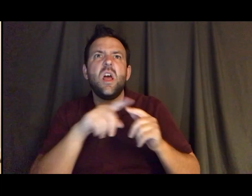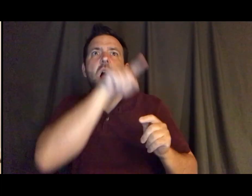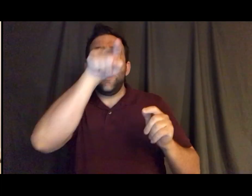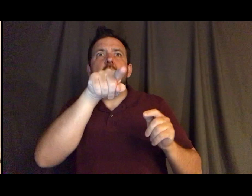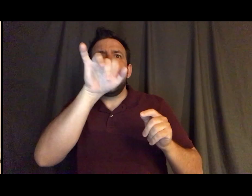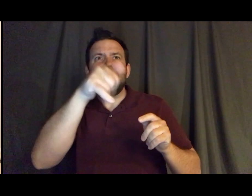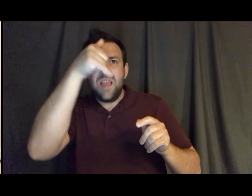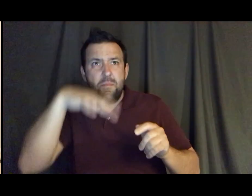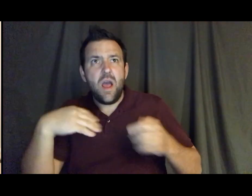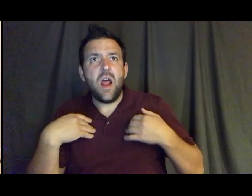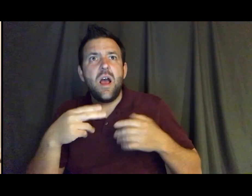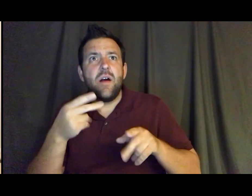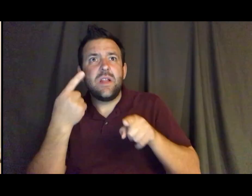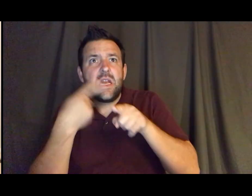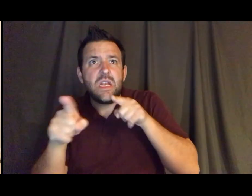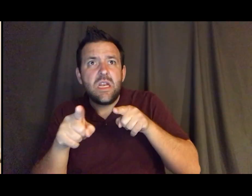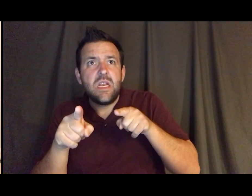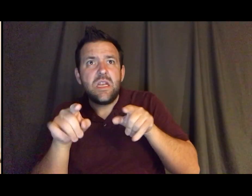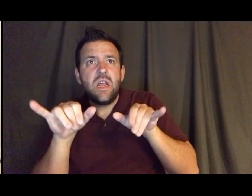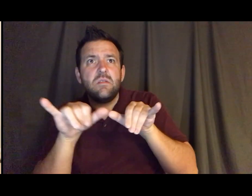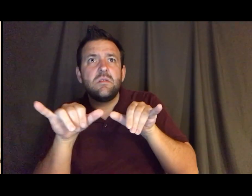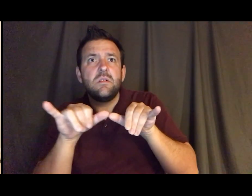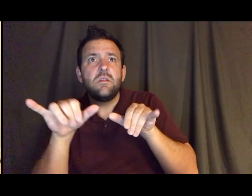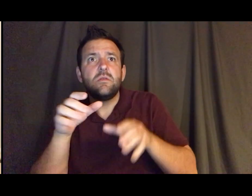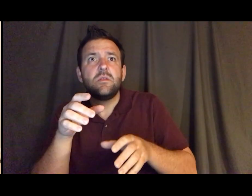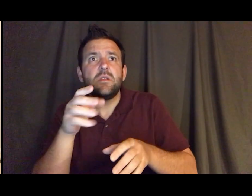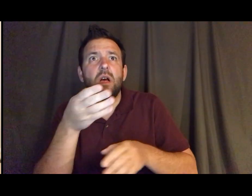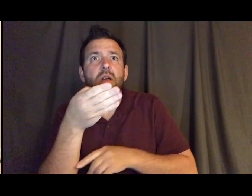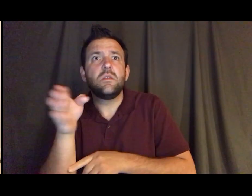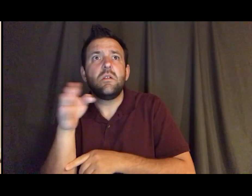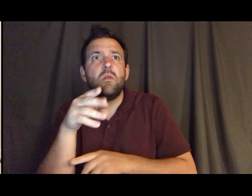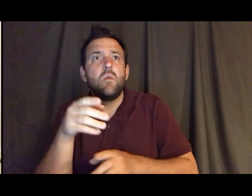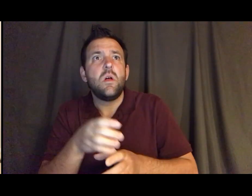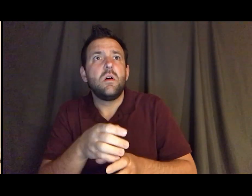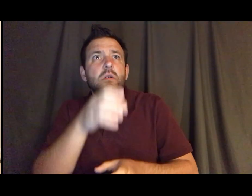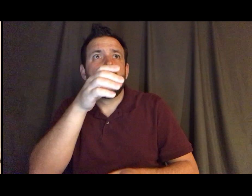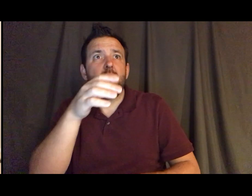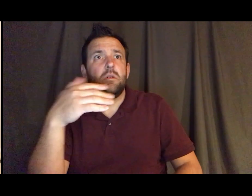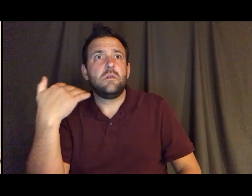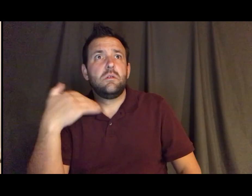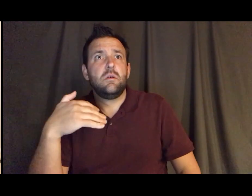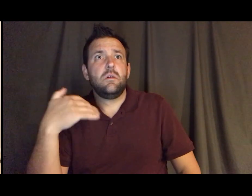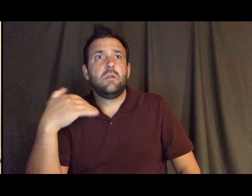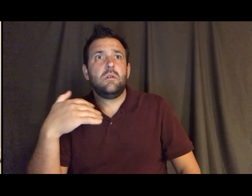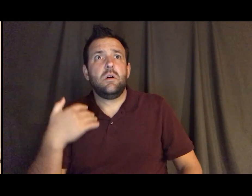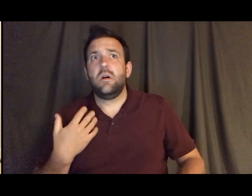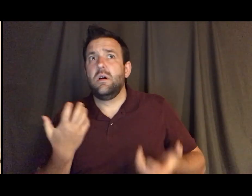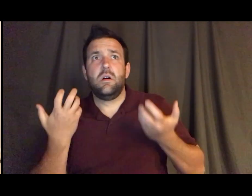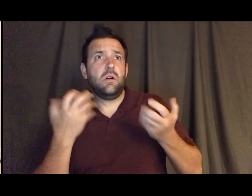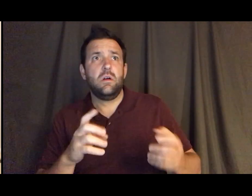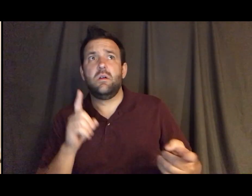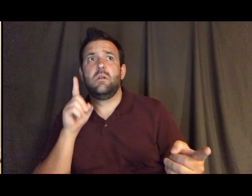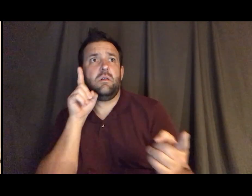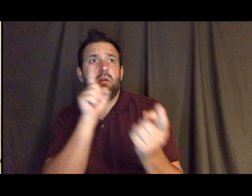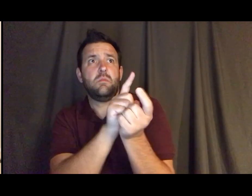flagpole. Yikes, said Julie. I don't want to get to know these people at all.